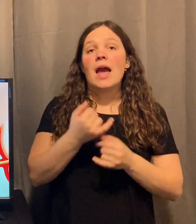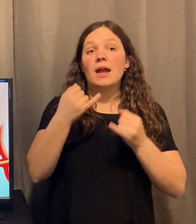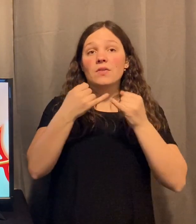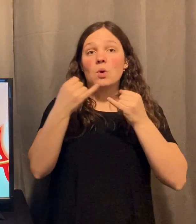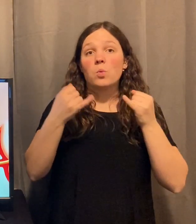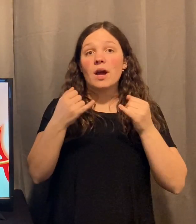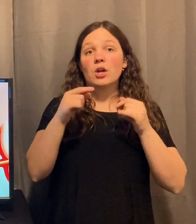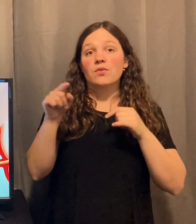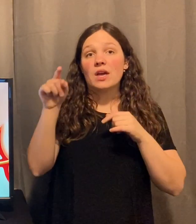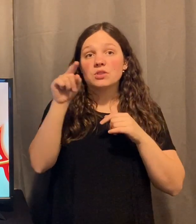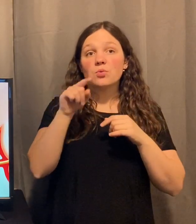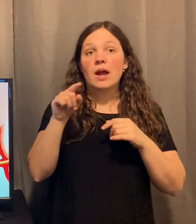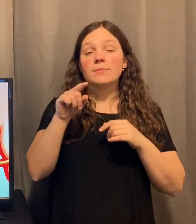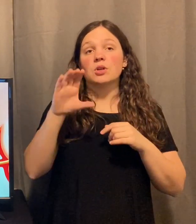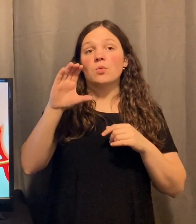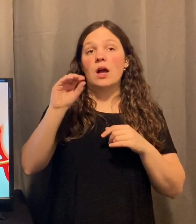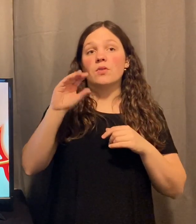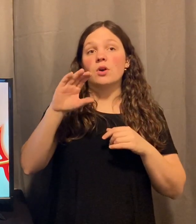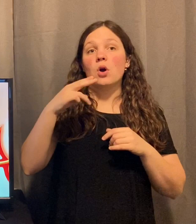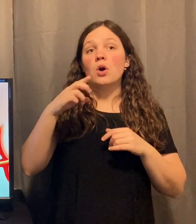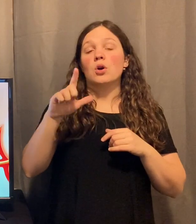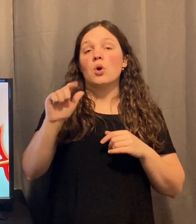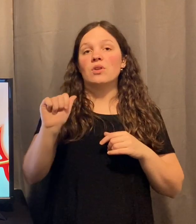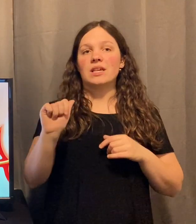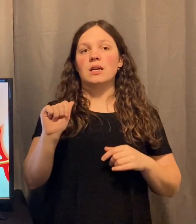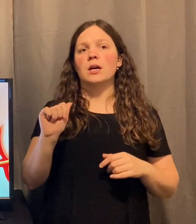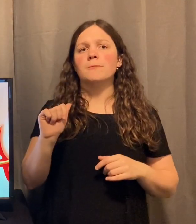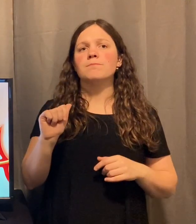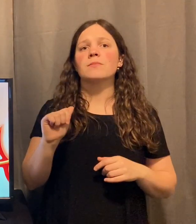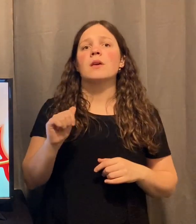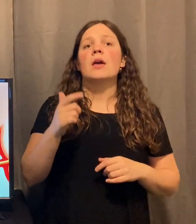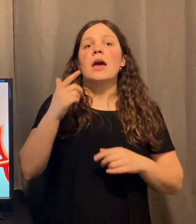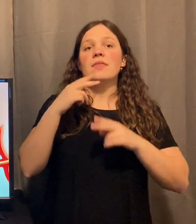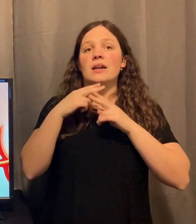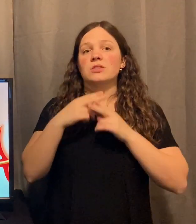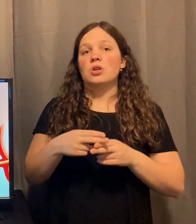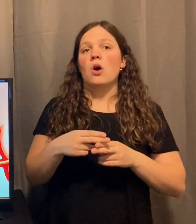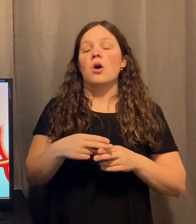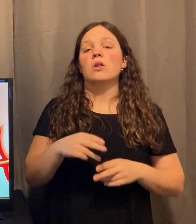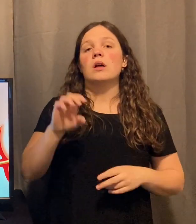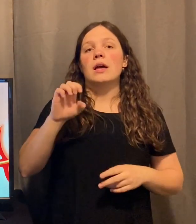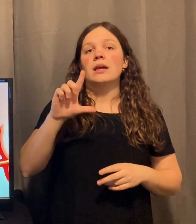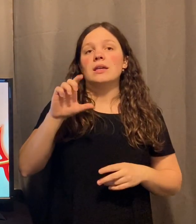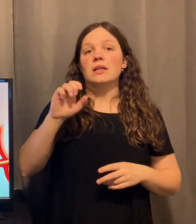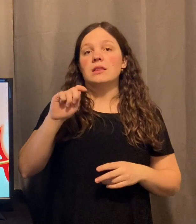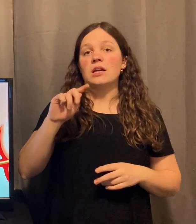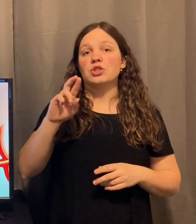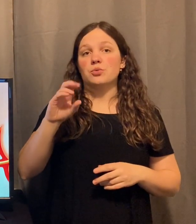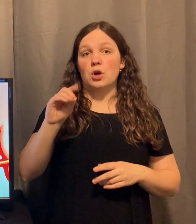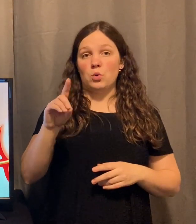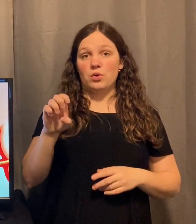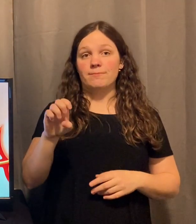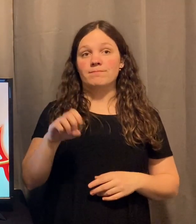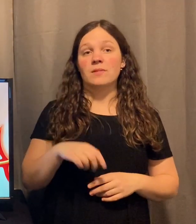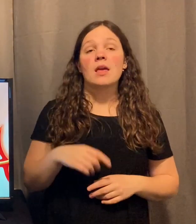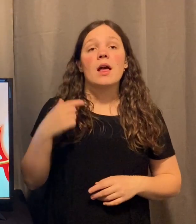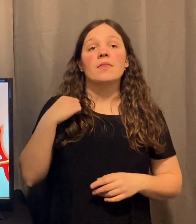And the wire that's wrapped around the cochlea, that is called electrode. The